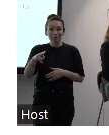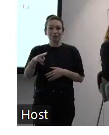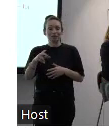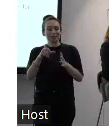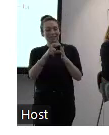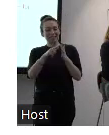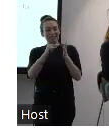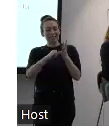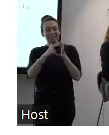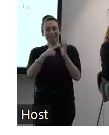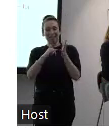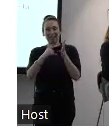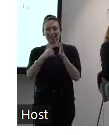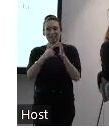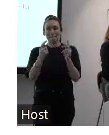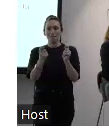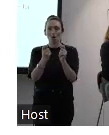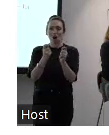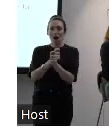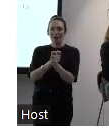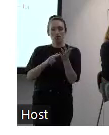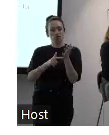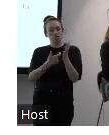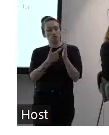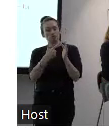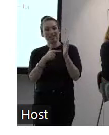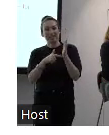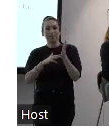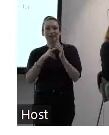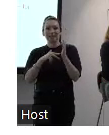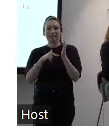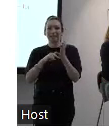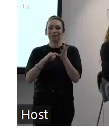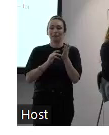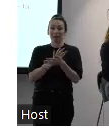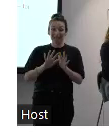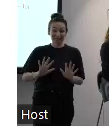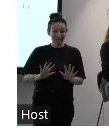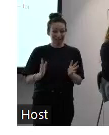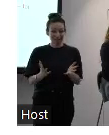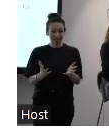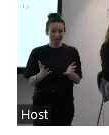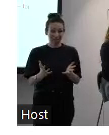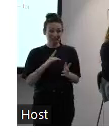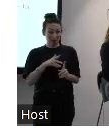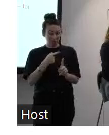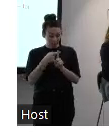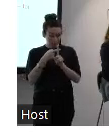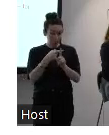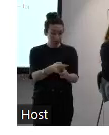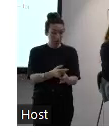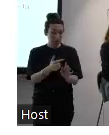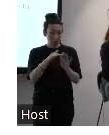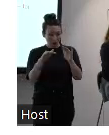treatments? I'll just break that down. What that means is that we don't have any treatments that target the underlying biology of what